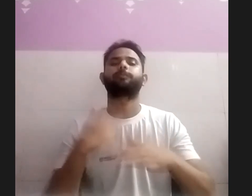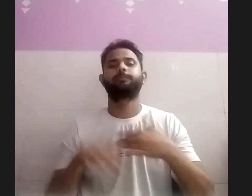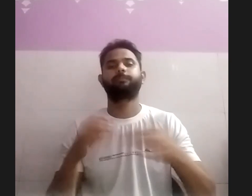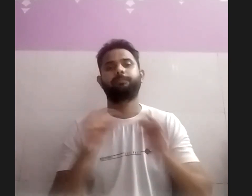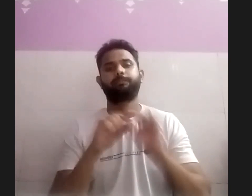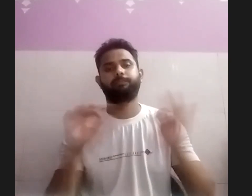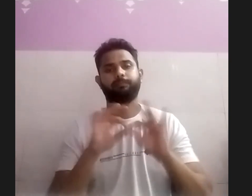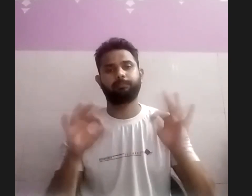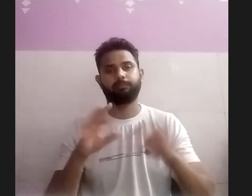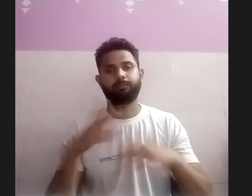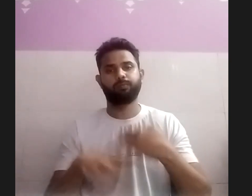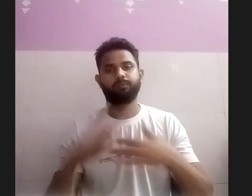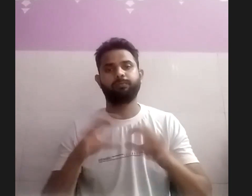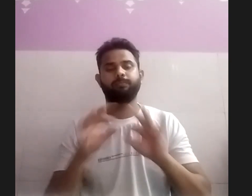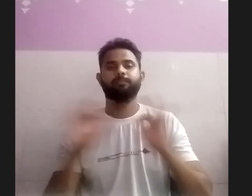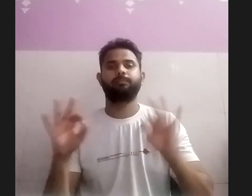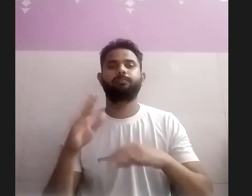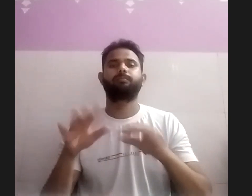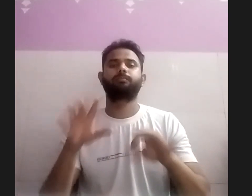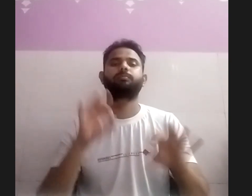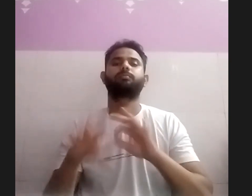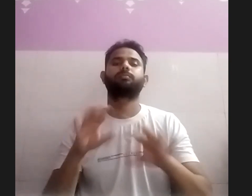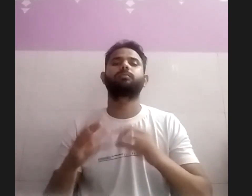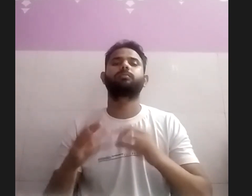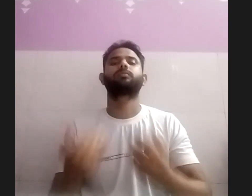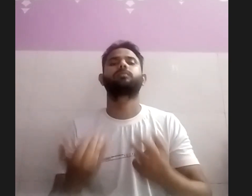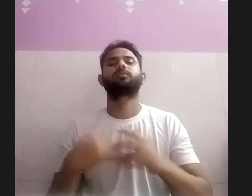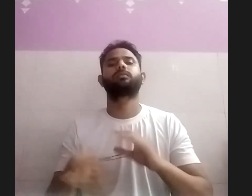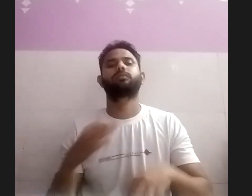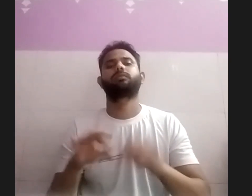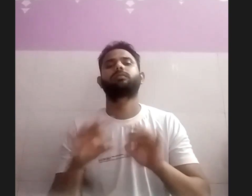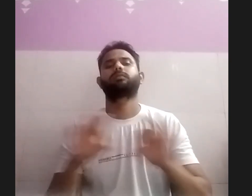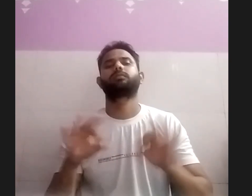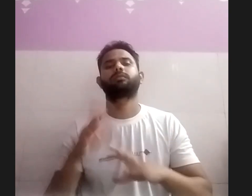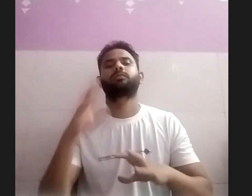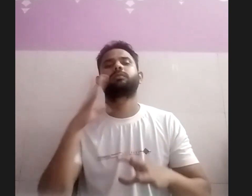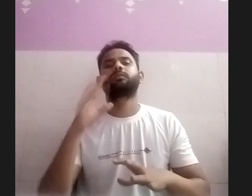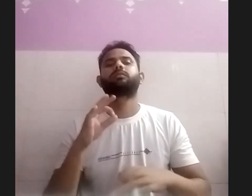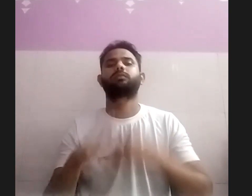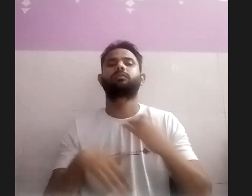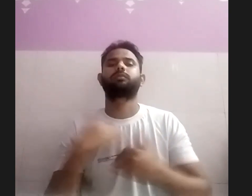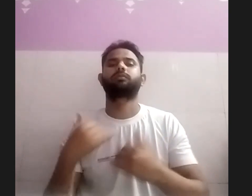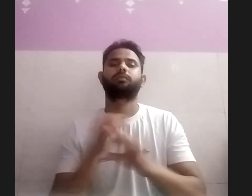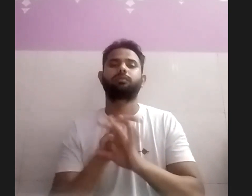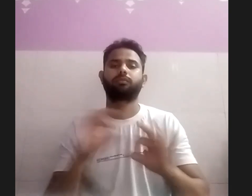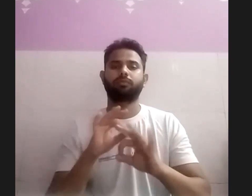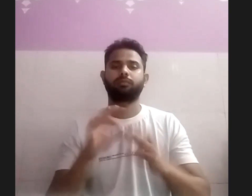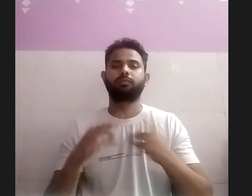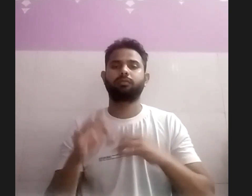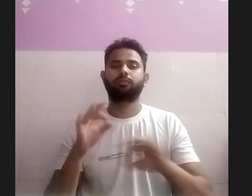whether you're a visually impaired user or a non-visually impaired, or if they could store that information as part of